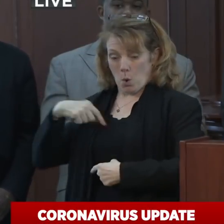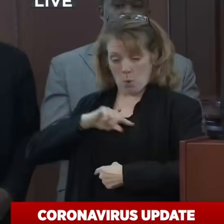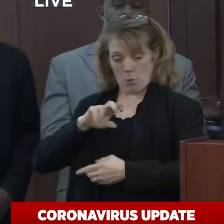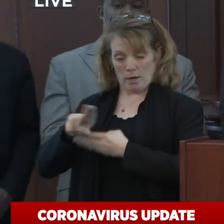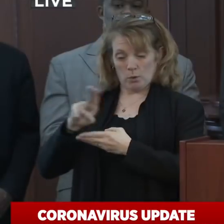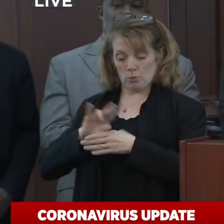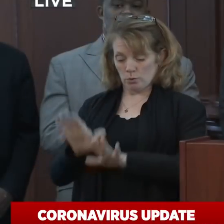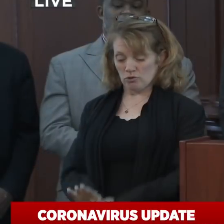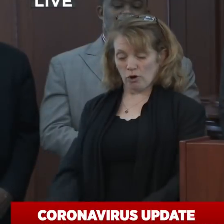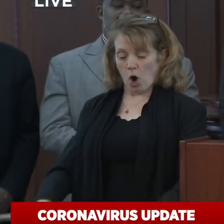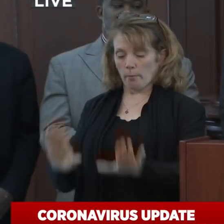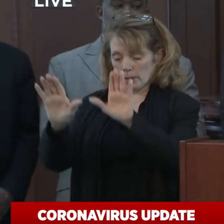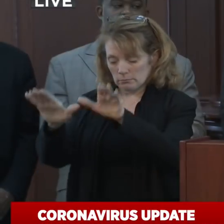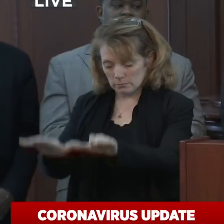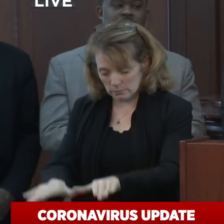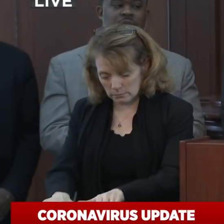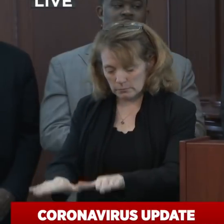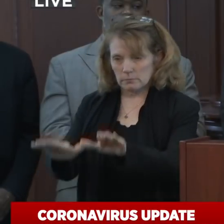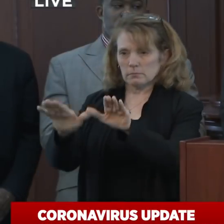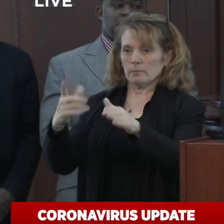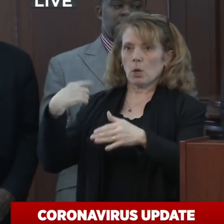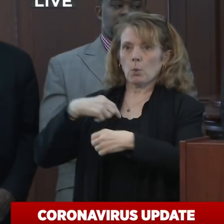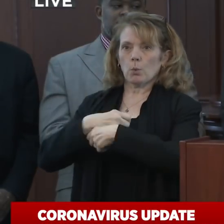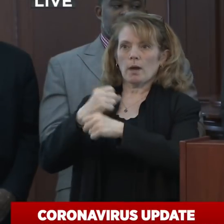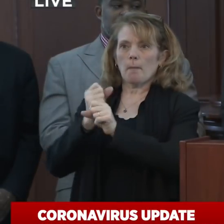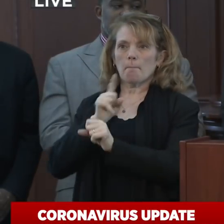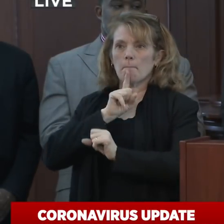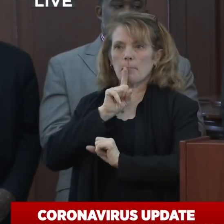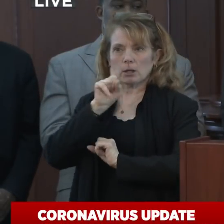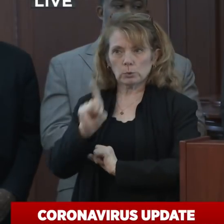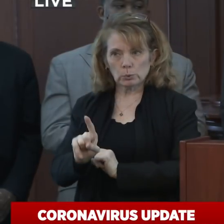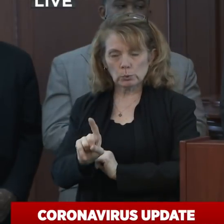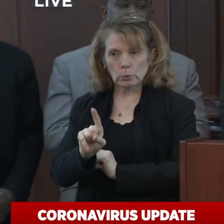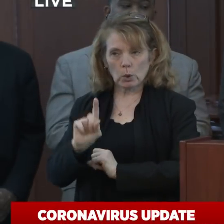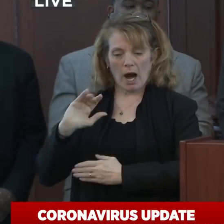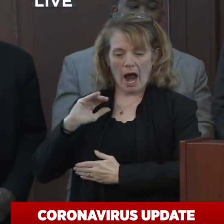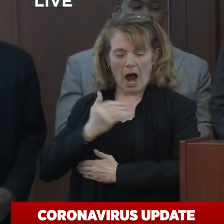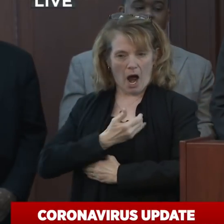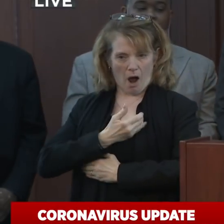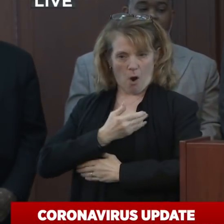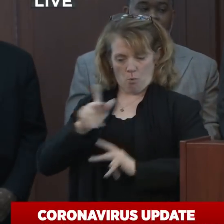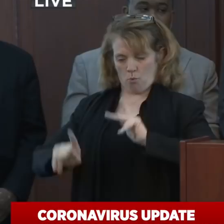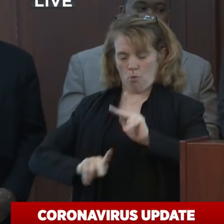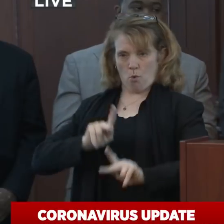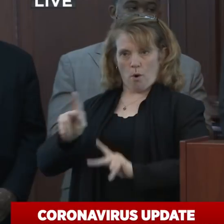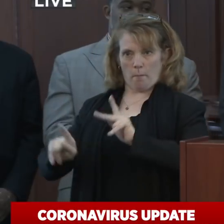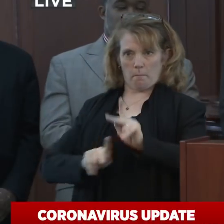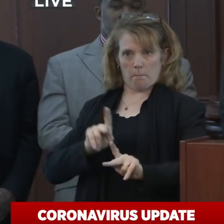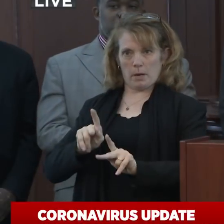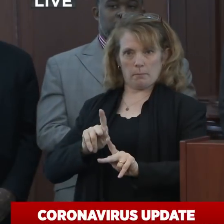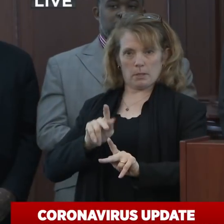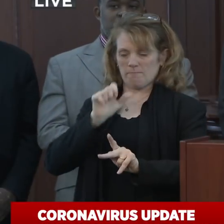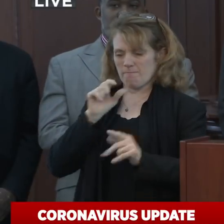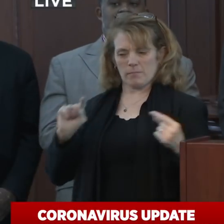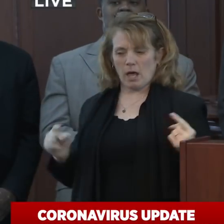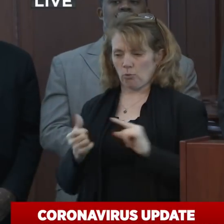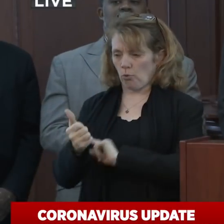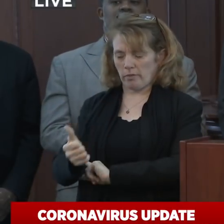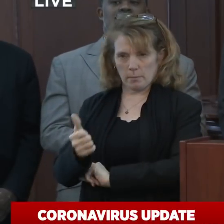making sure we're taking all those measures where our congregants are not in any harm's